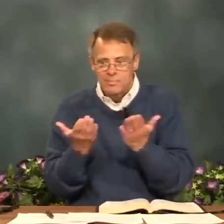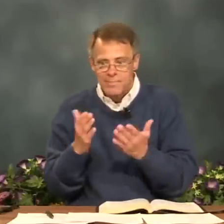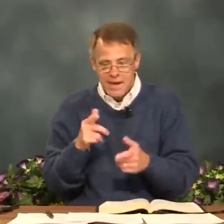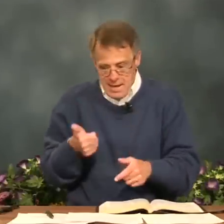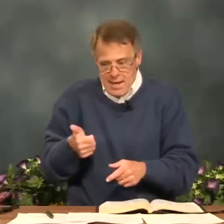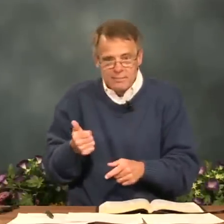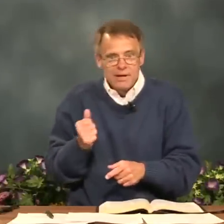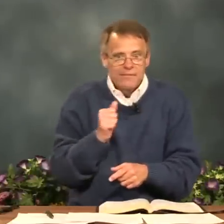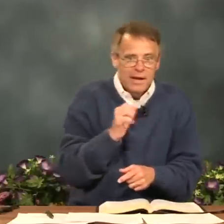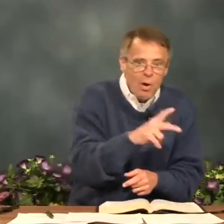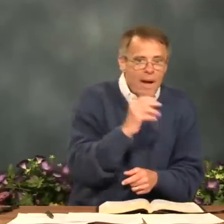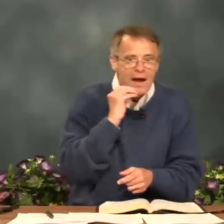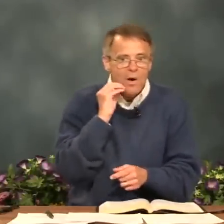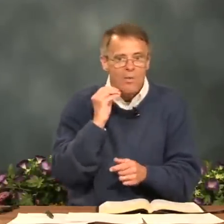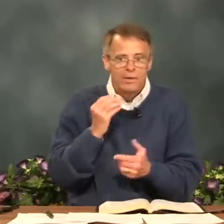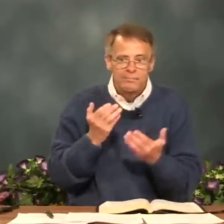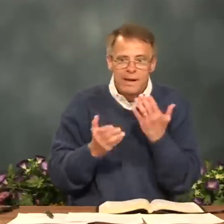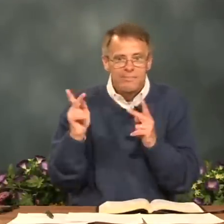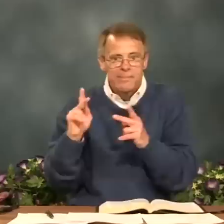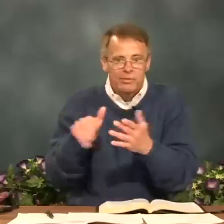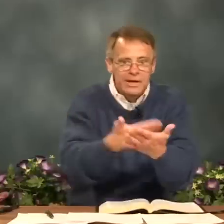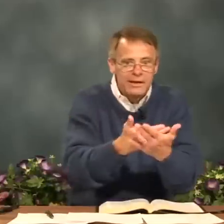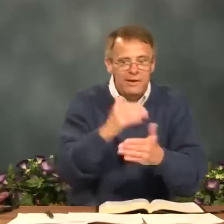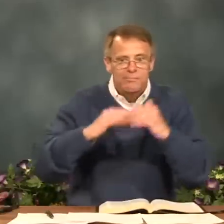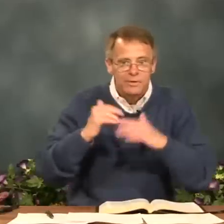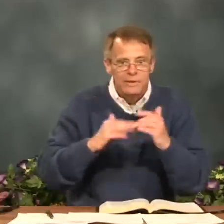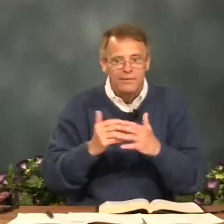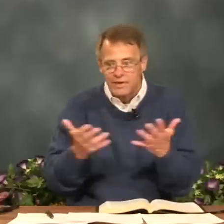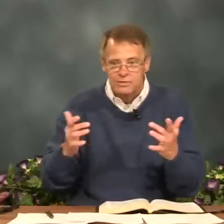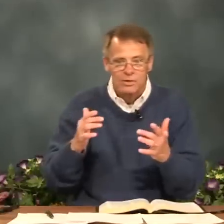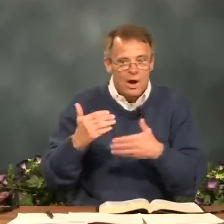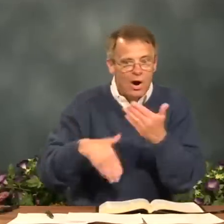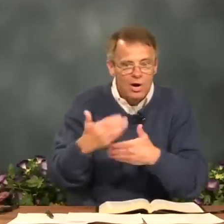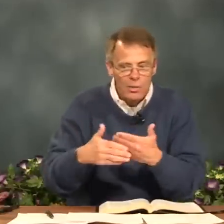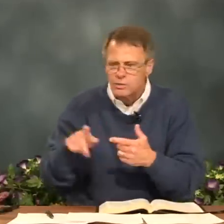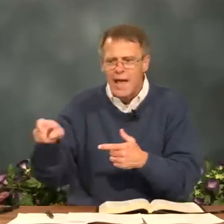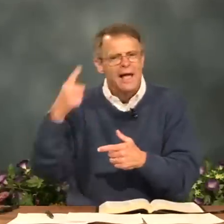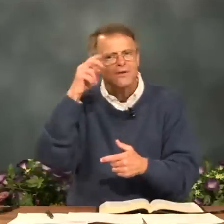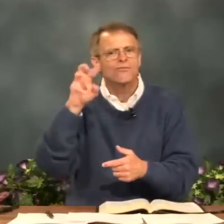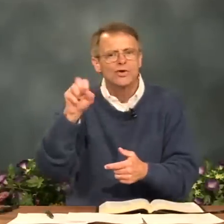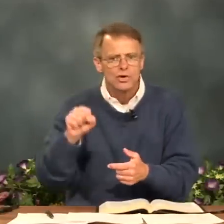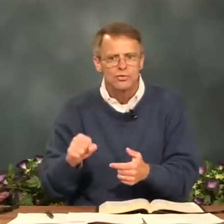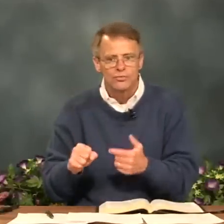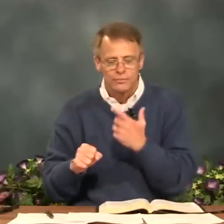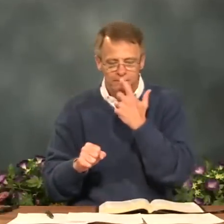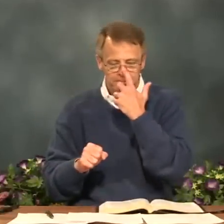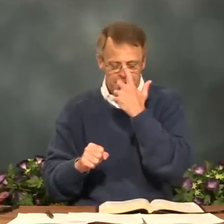Maybe he himself can go back home, and maybe people are getting there and building, and things are going. So he asked for news.